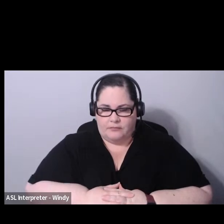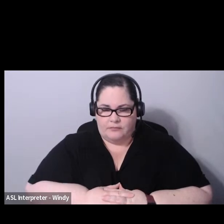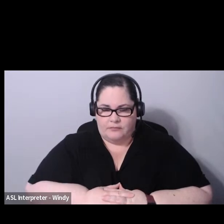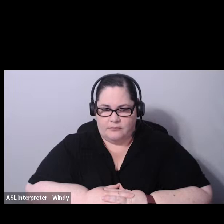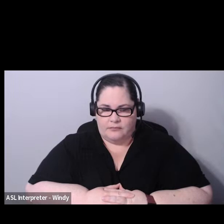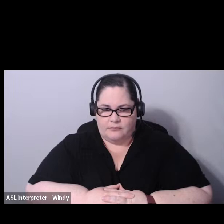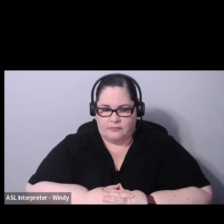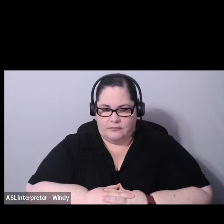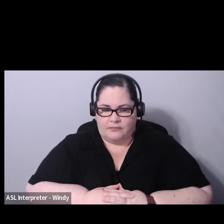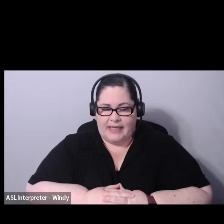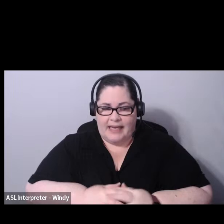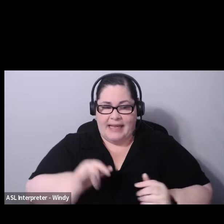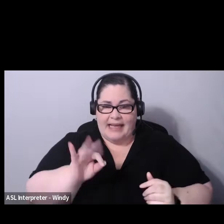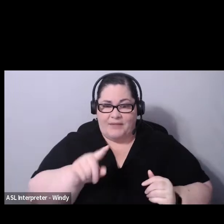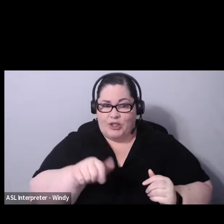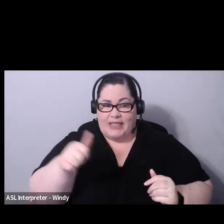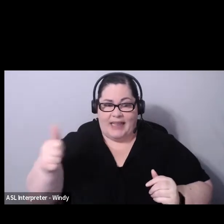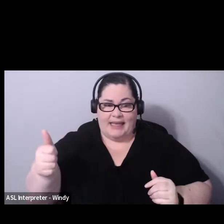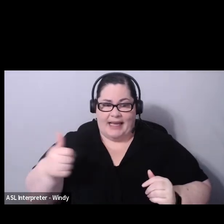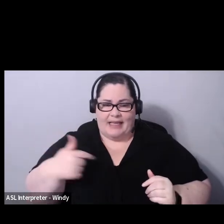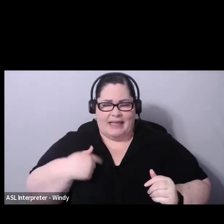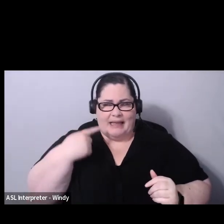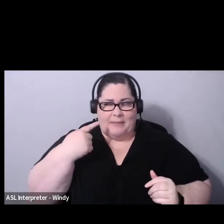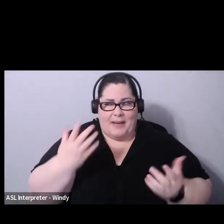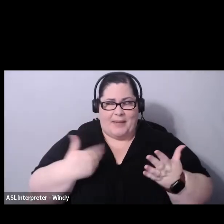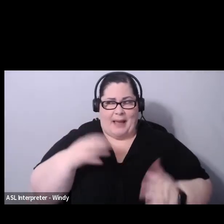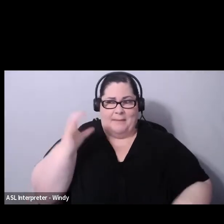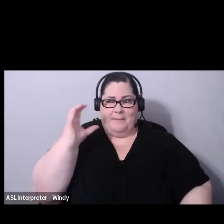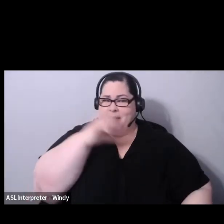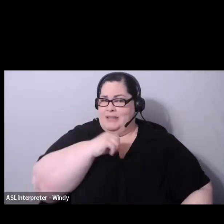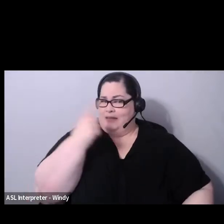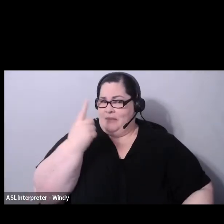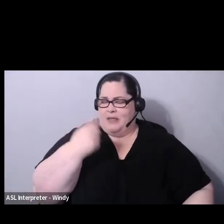I don't know if there's anything else I may have missed.